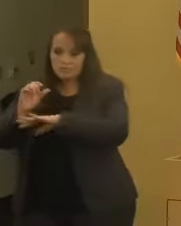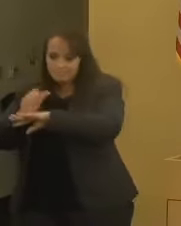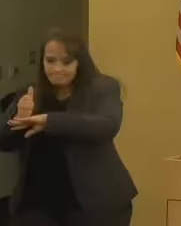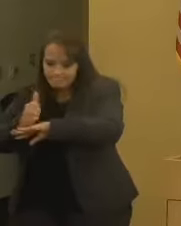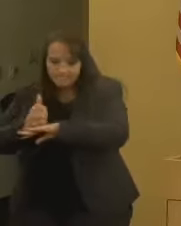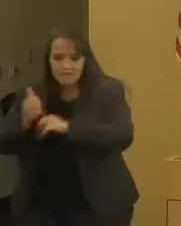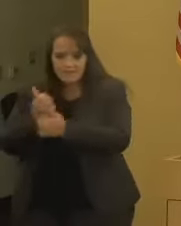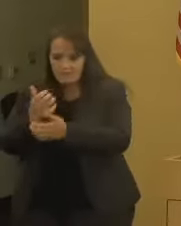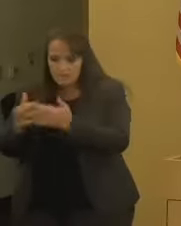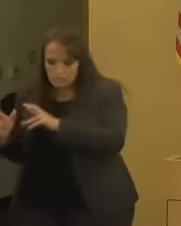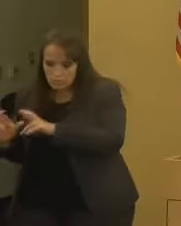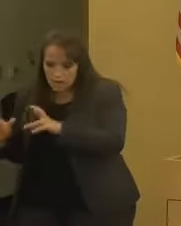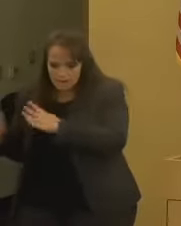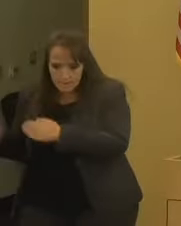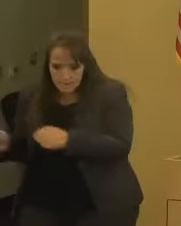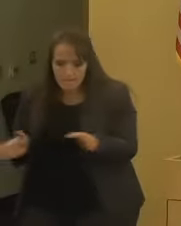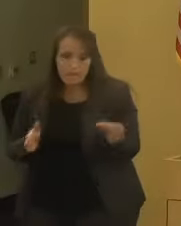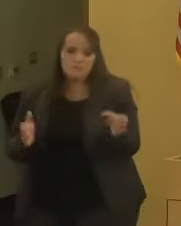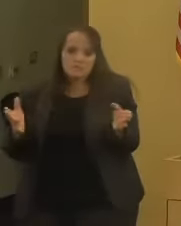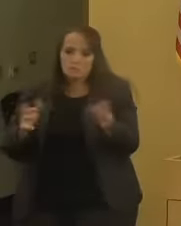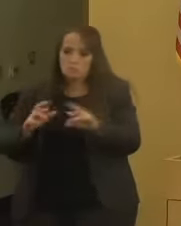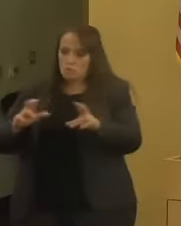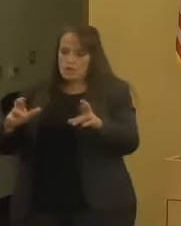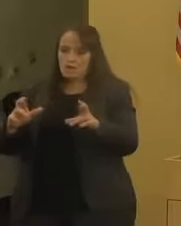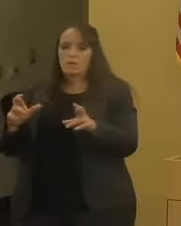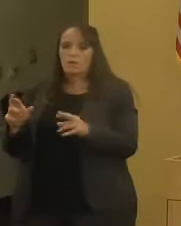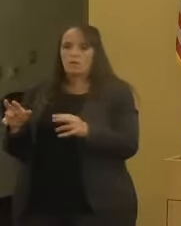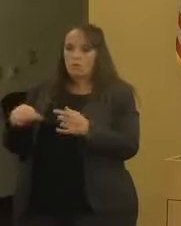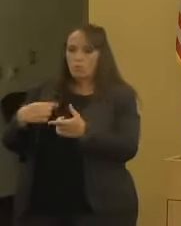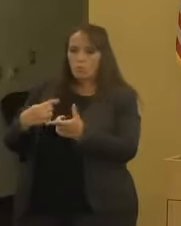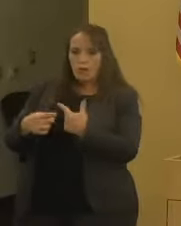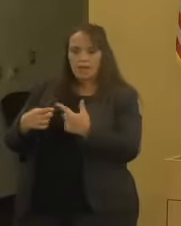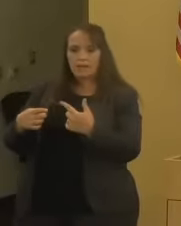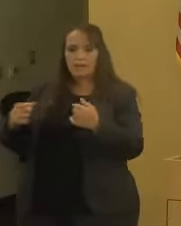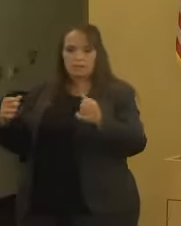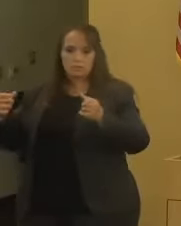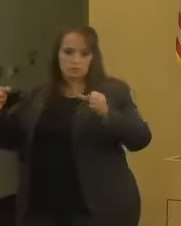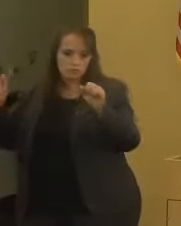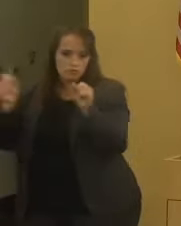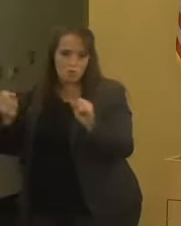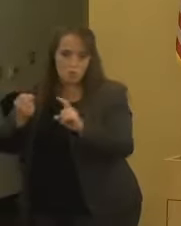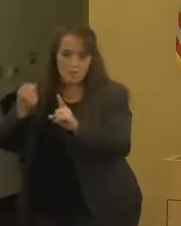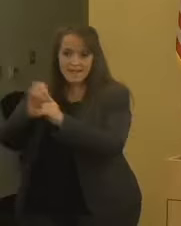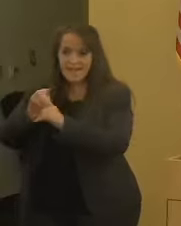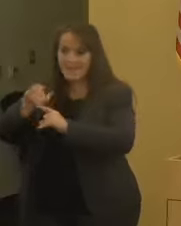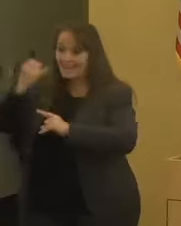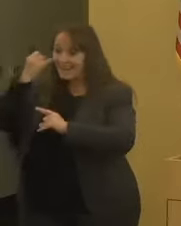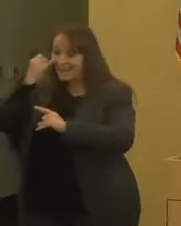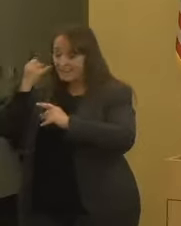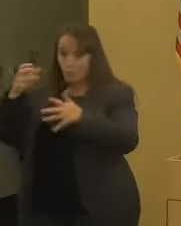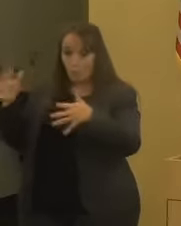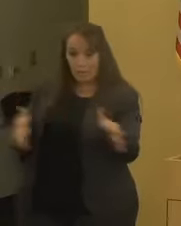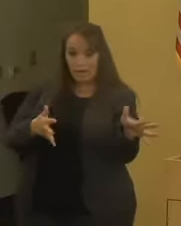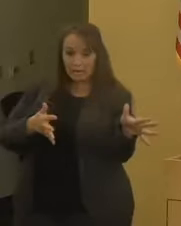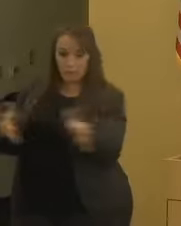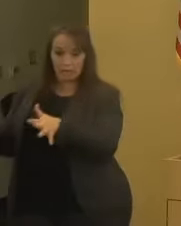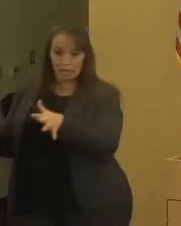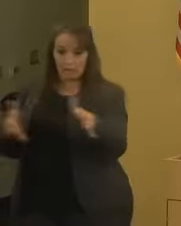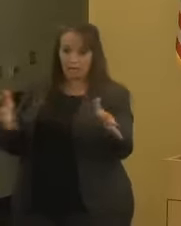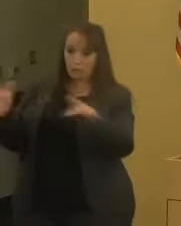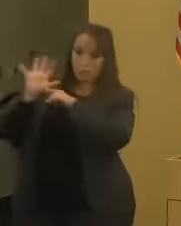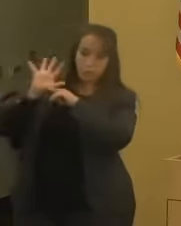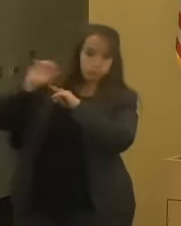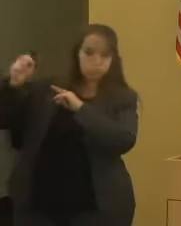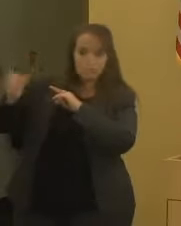general. During the storm, we're going to modify the winds. There may be moments where we can't get to you specifically if the wind speeds are high, especially with